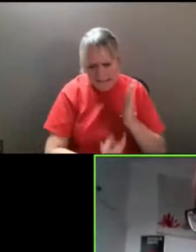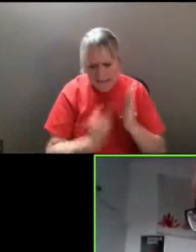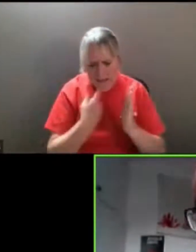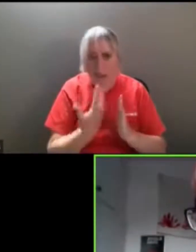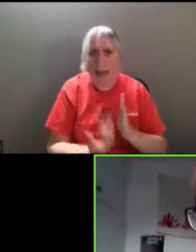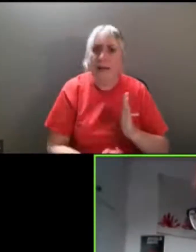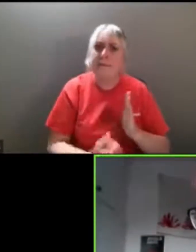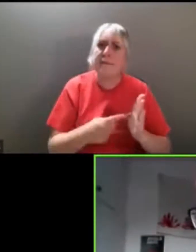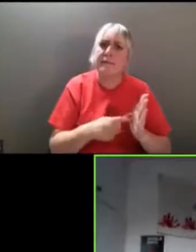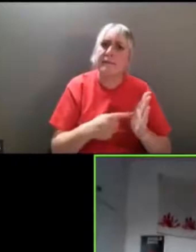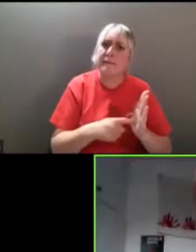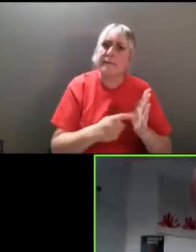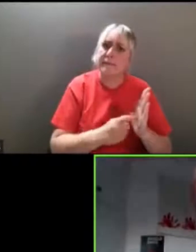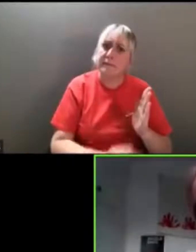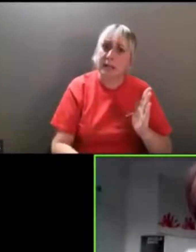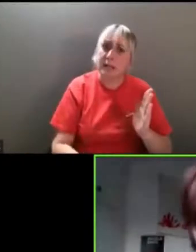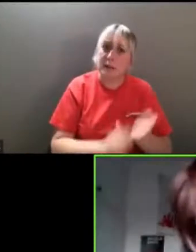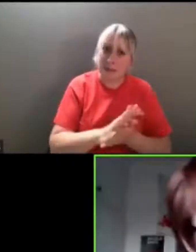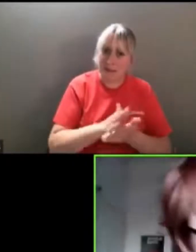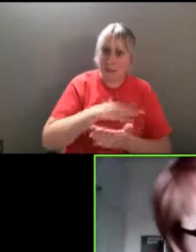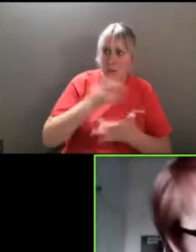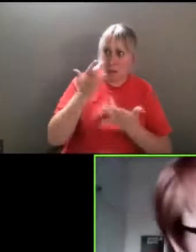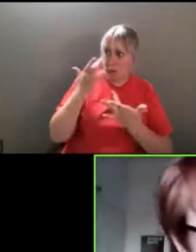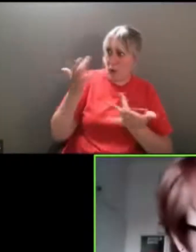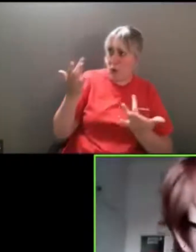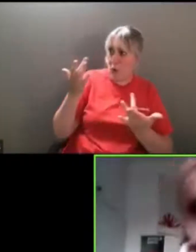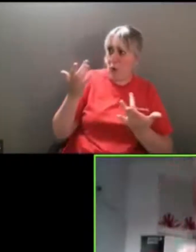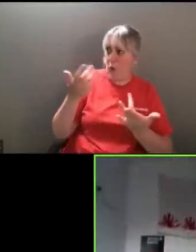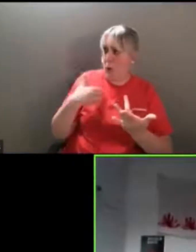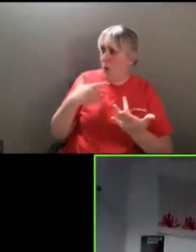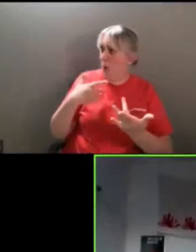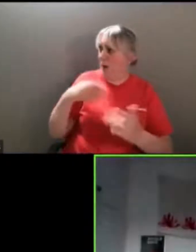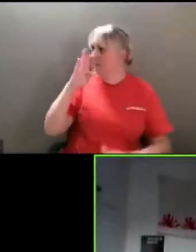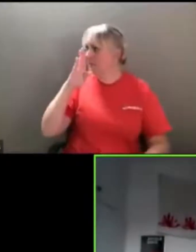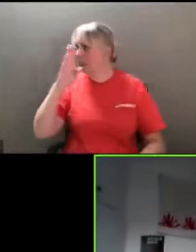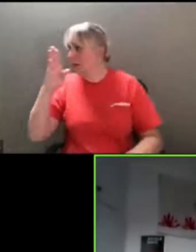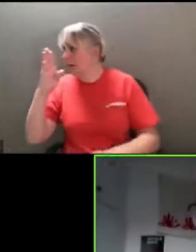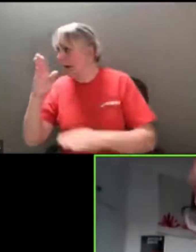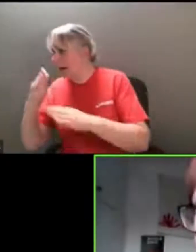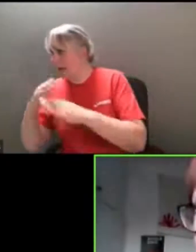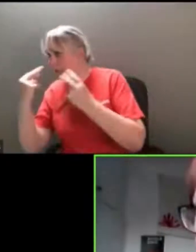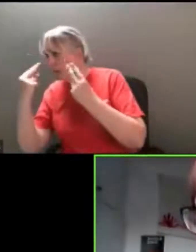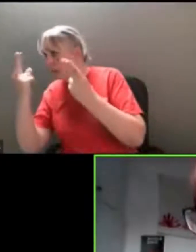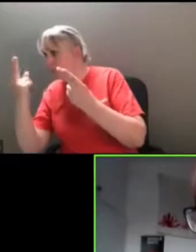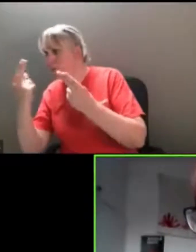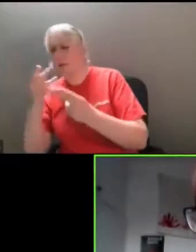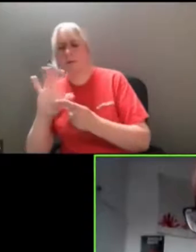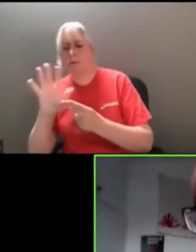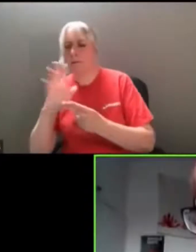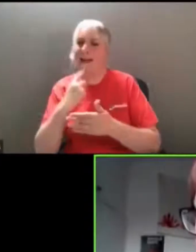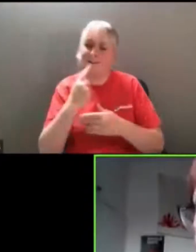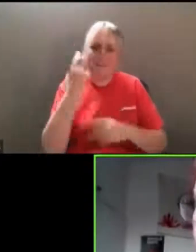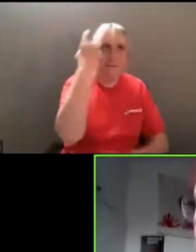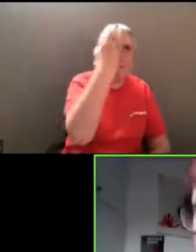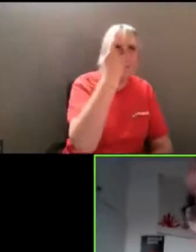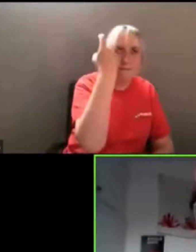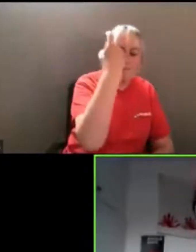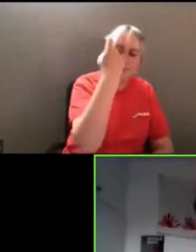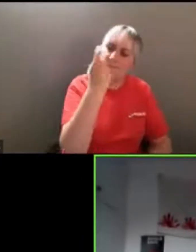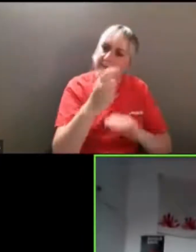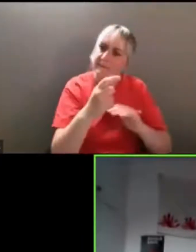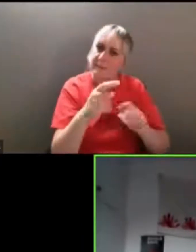to put that down. So that's probably the easiest thing. It was very cathartic for me. The hardest